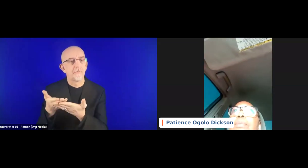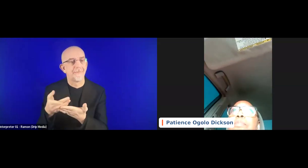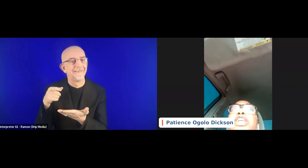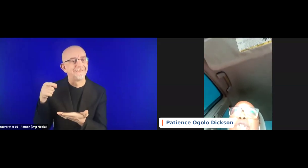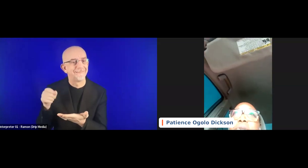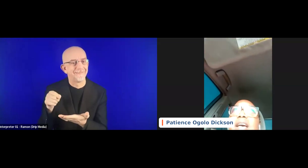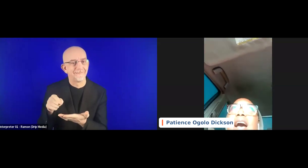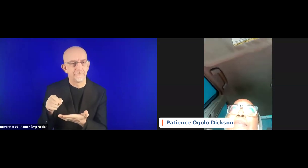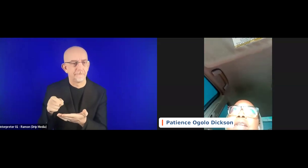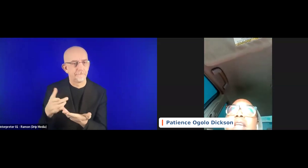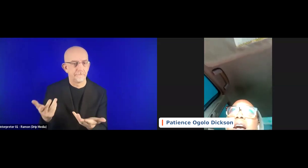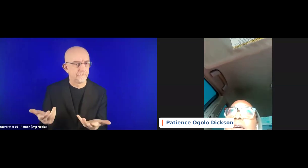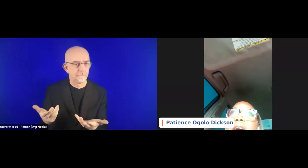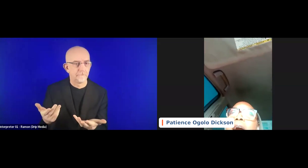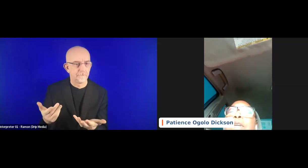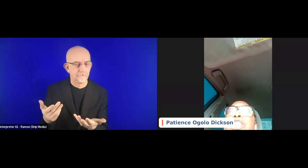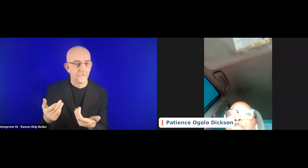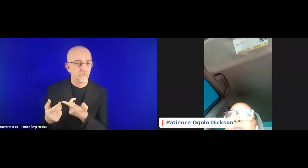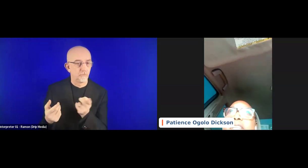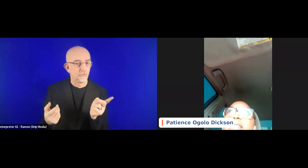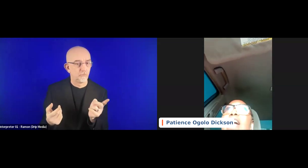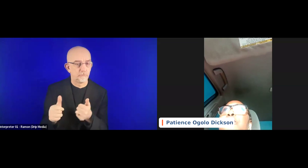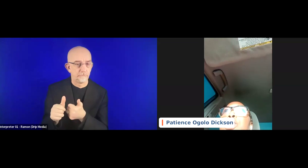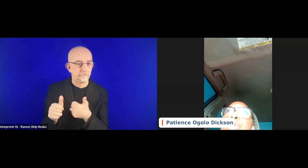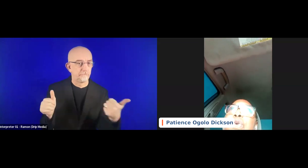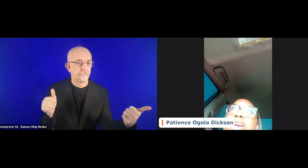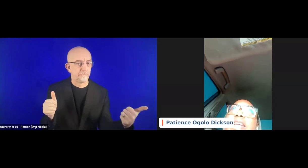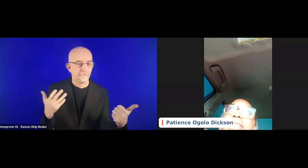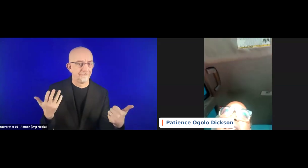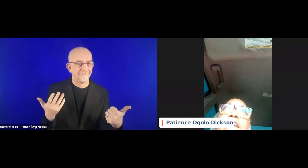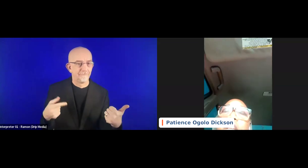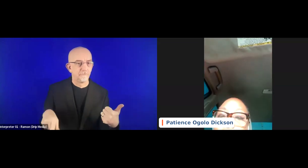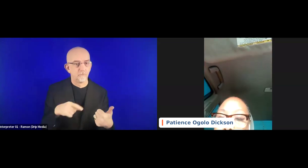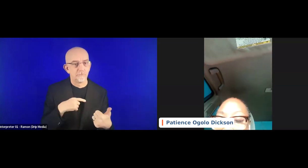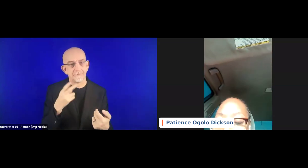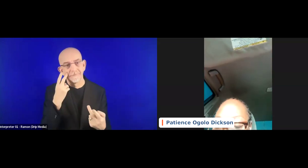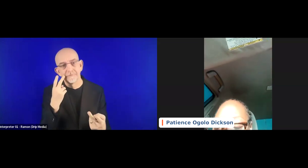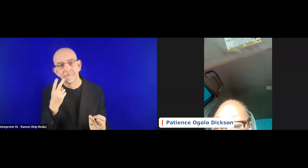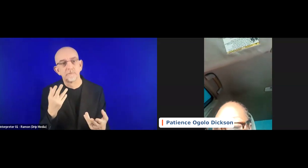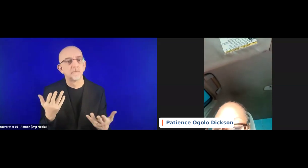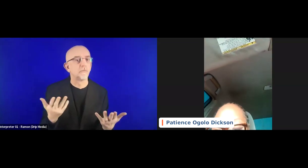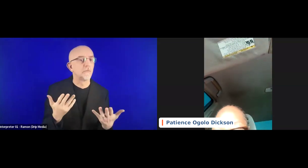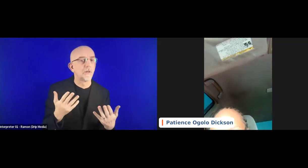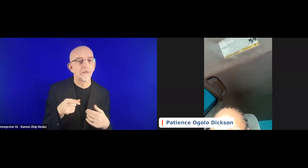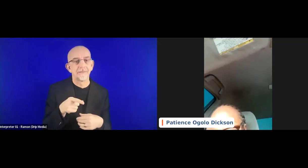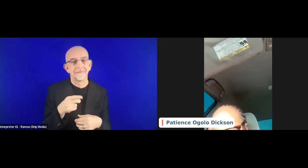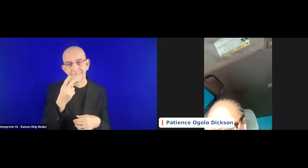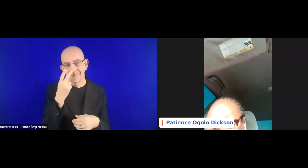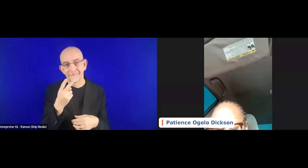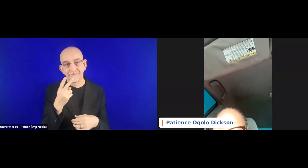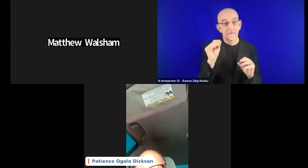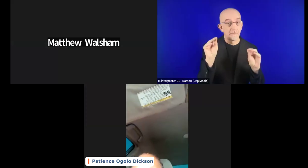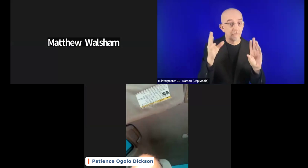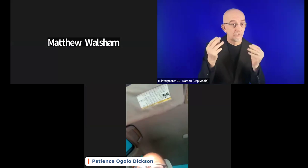emergency measures are being distributed, and for you to go there, it takes a while. So